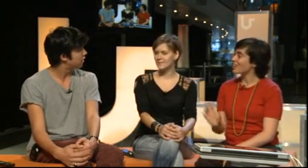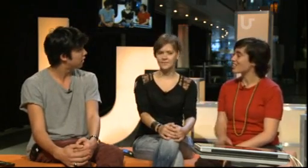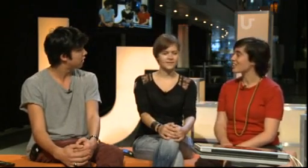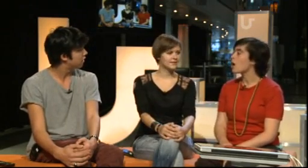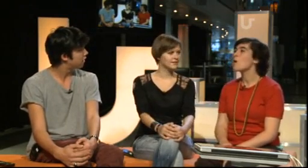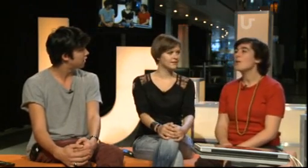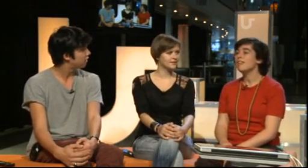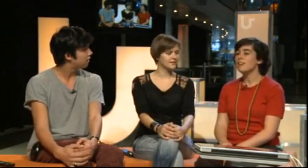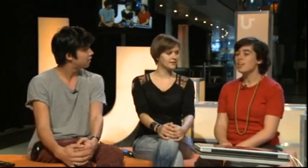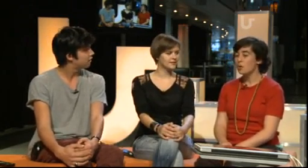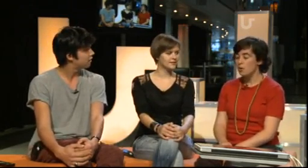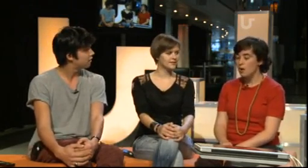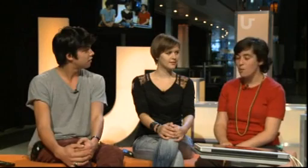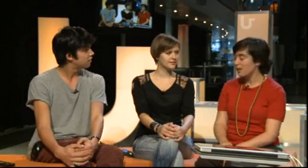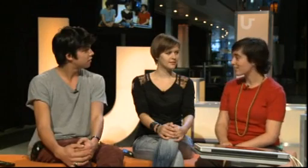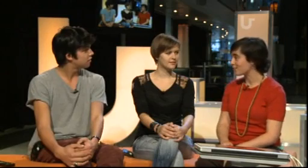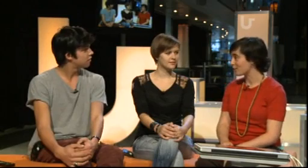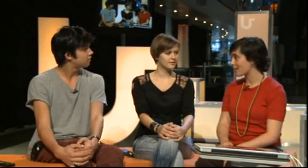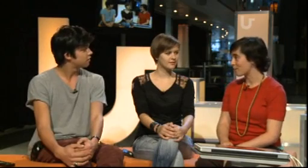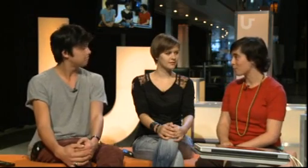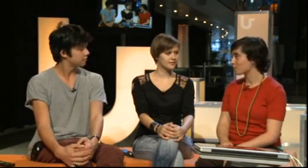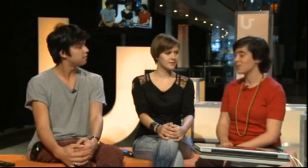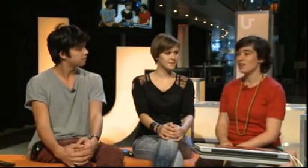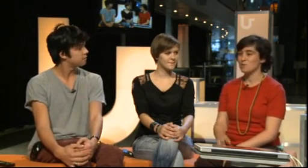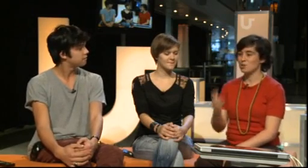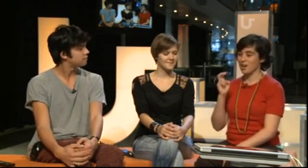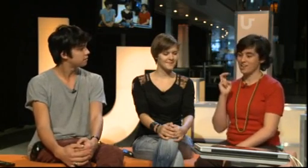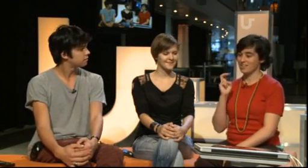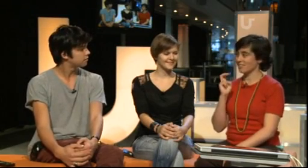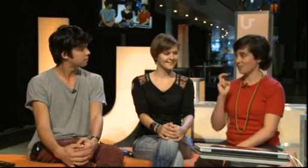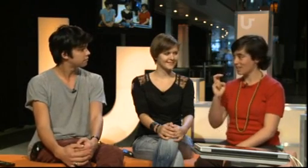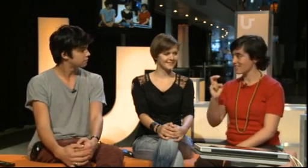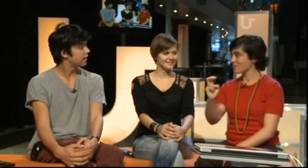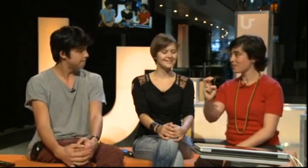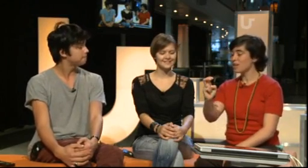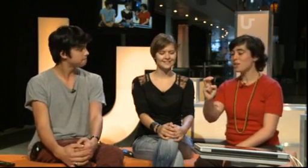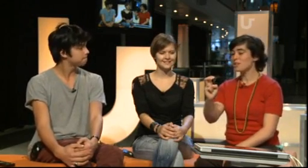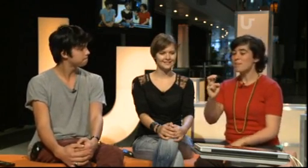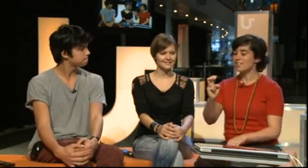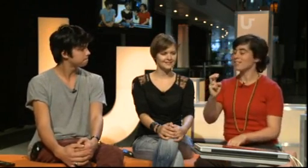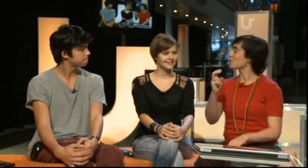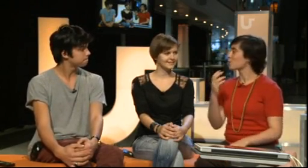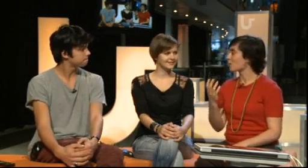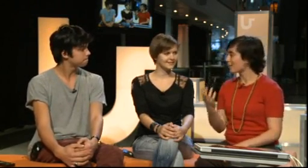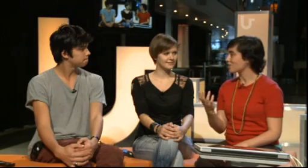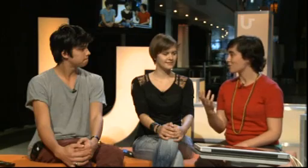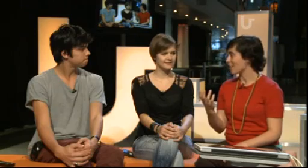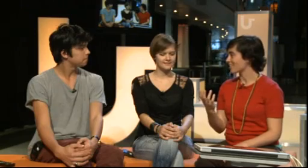Christchurch. Oh well, in Wellington, for example, the sign for train is train. Okay. Because it makes sense because we've got electric trains, right?